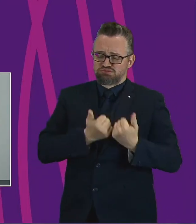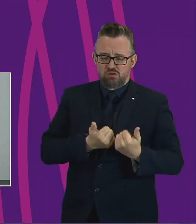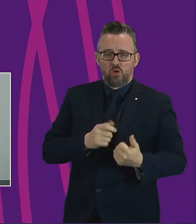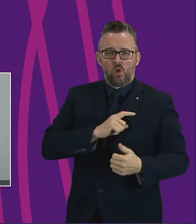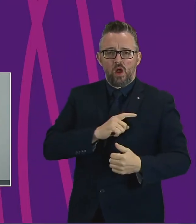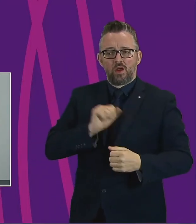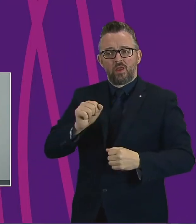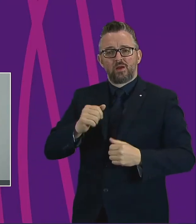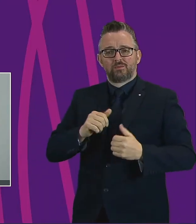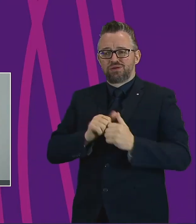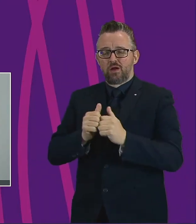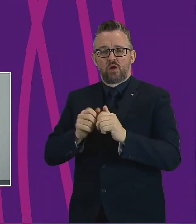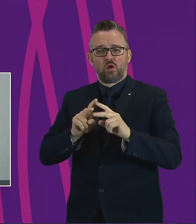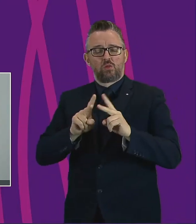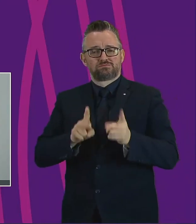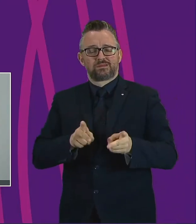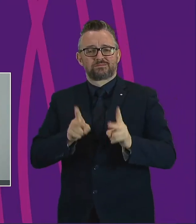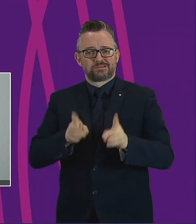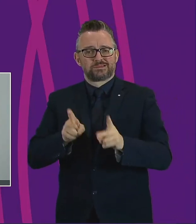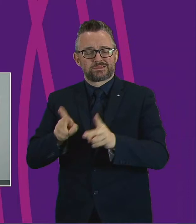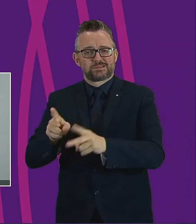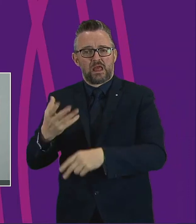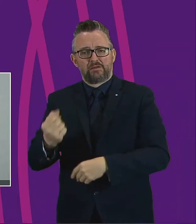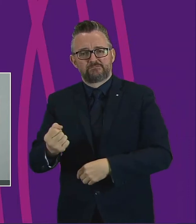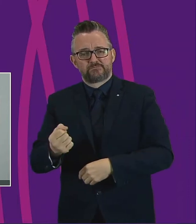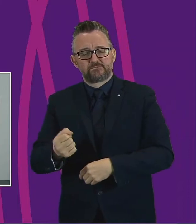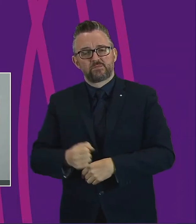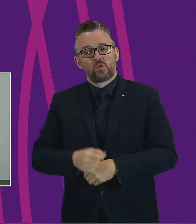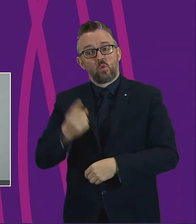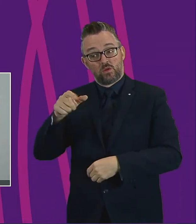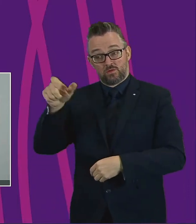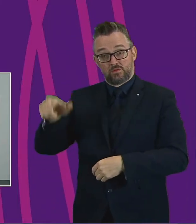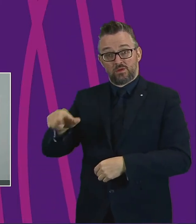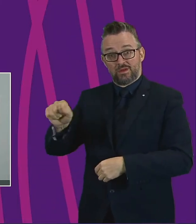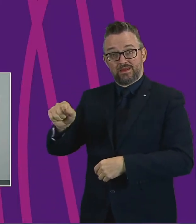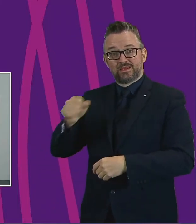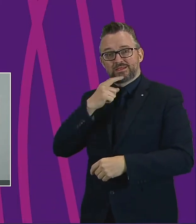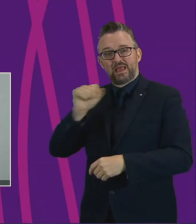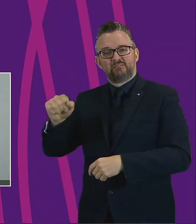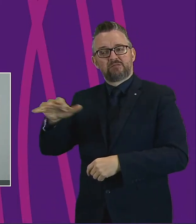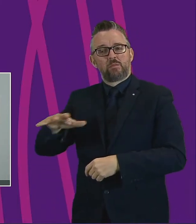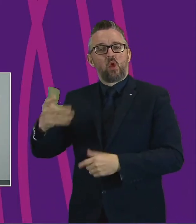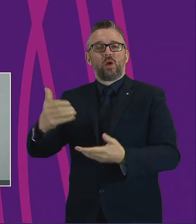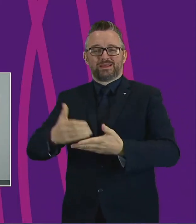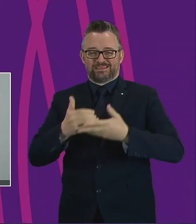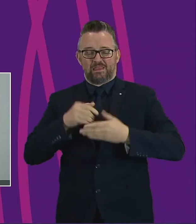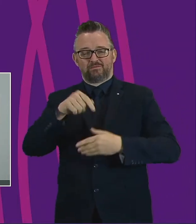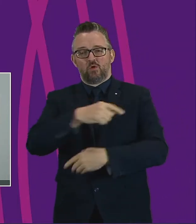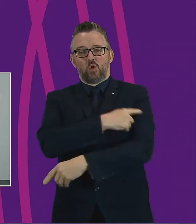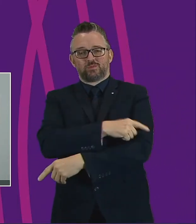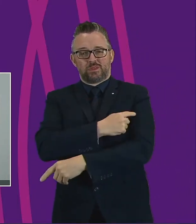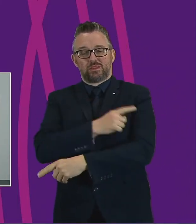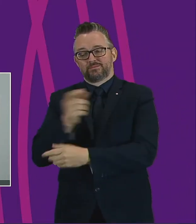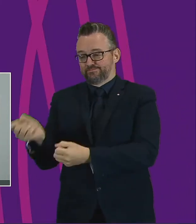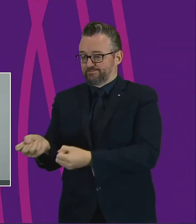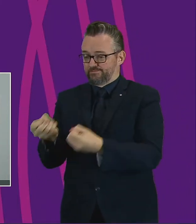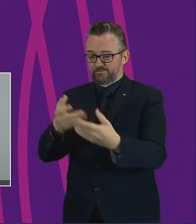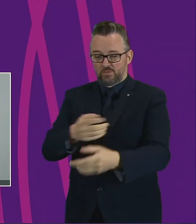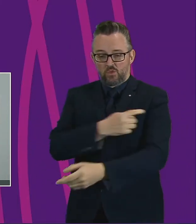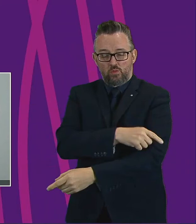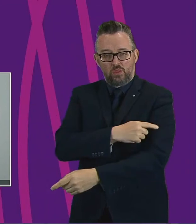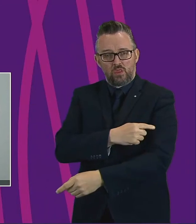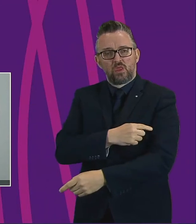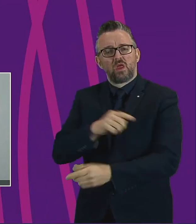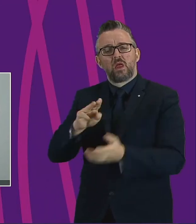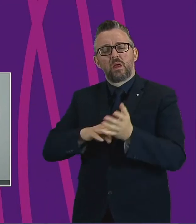ones. David Colgan's family were told he would be safe at Gartnavel. After being admitted to the hospital, Mr.